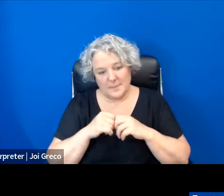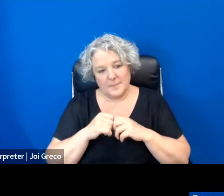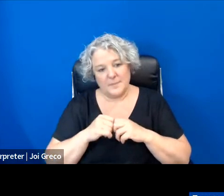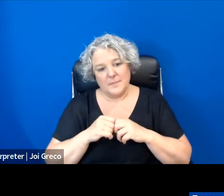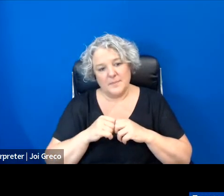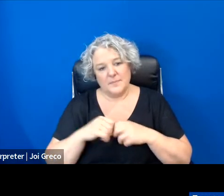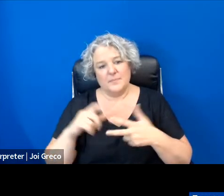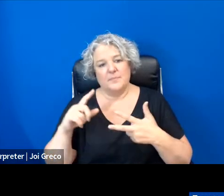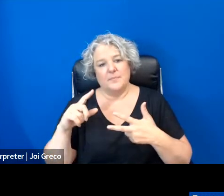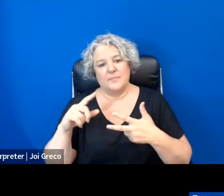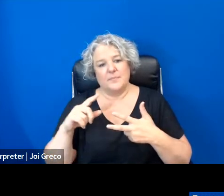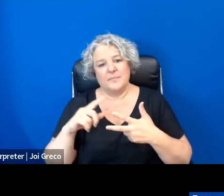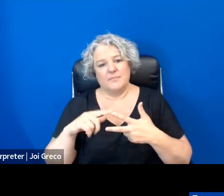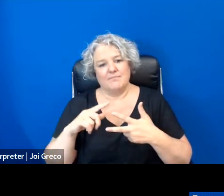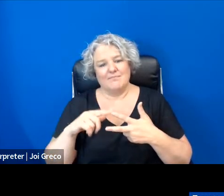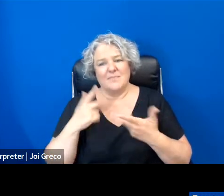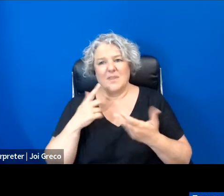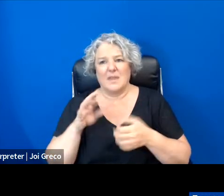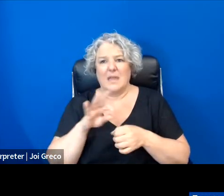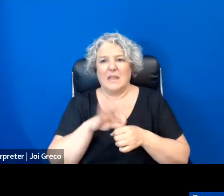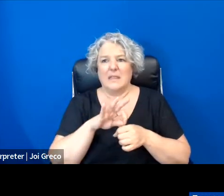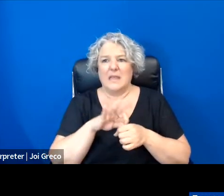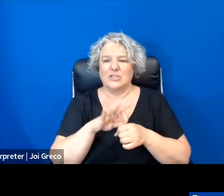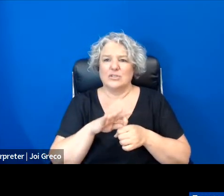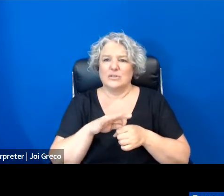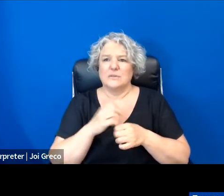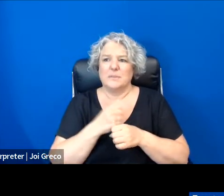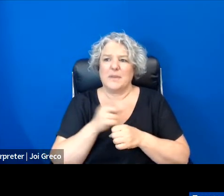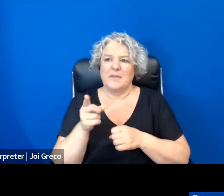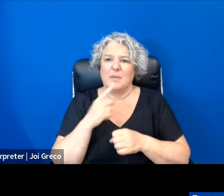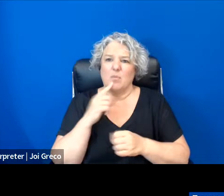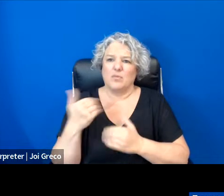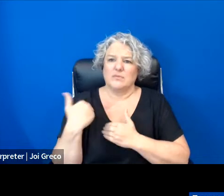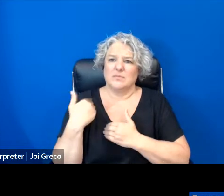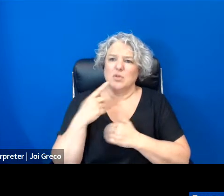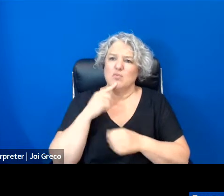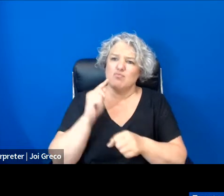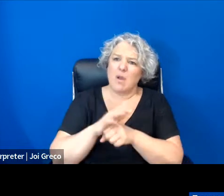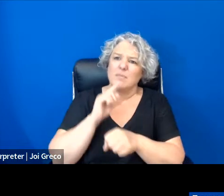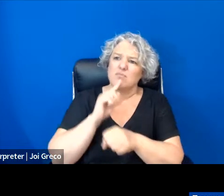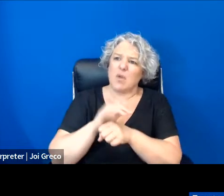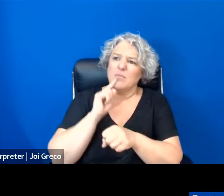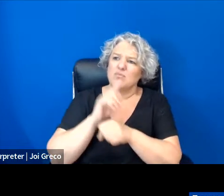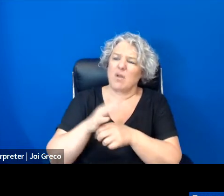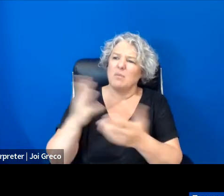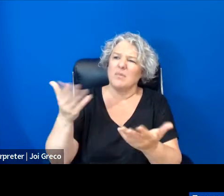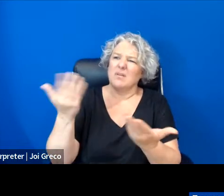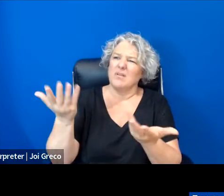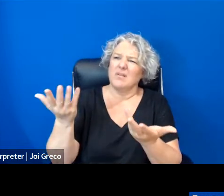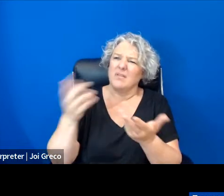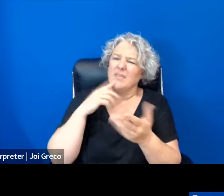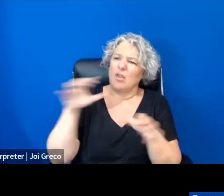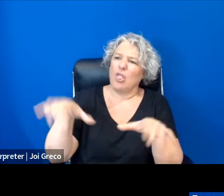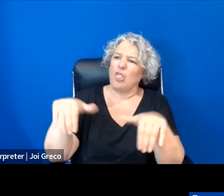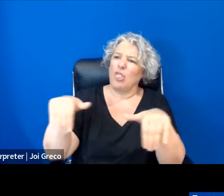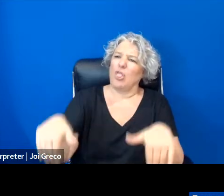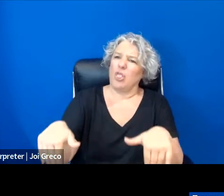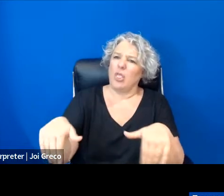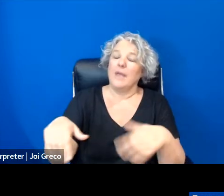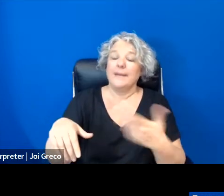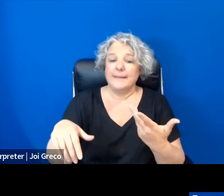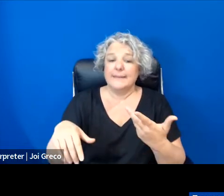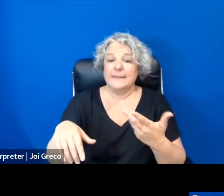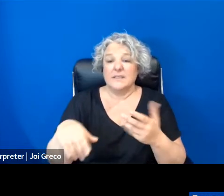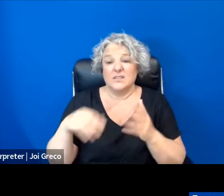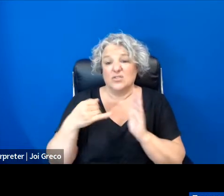what can we do in elections to hold people more accountable? One really important thing is investigative journalism.